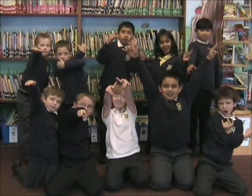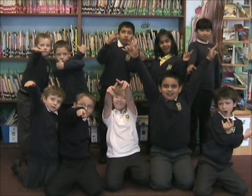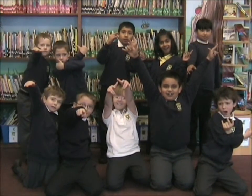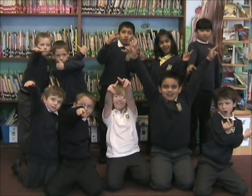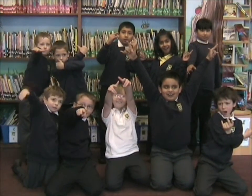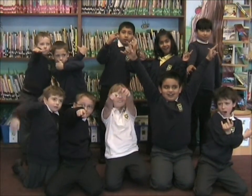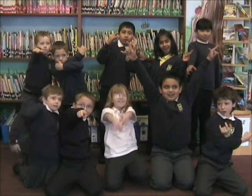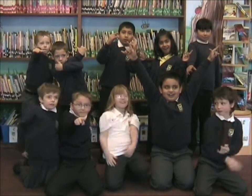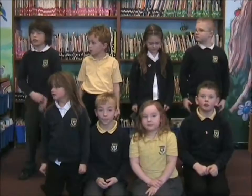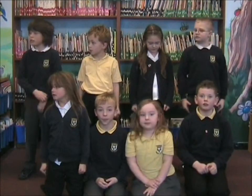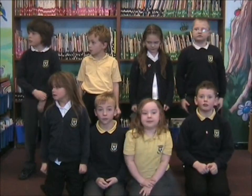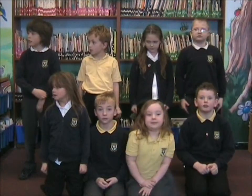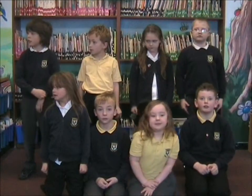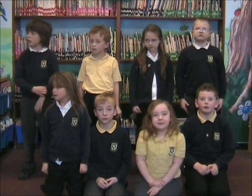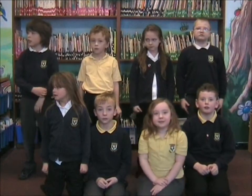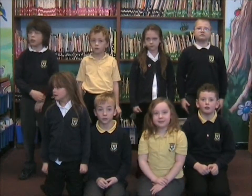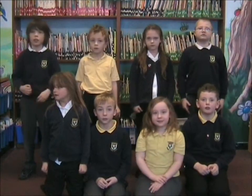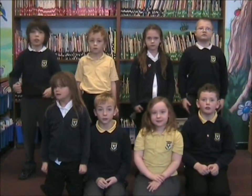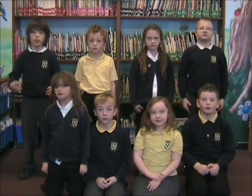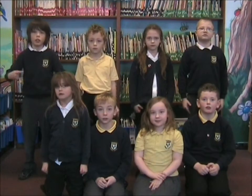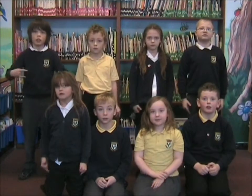Good. Well done. Action.